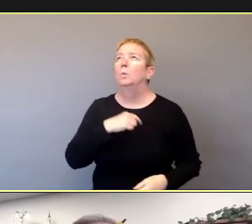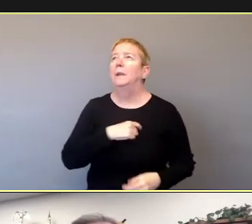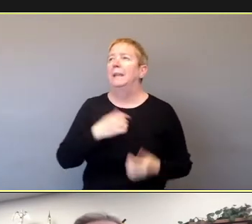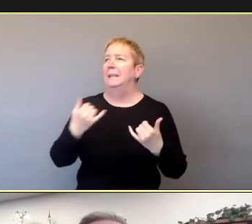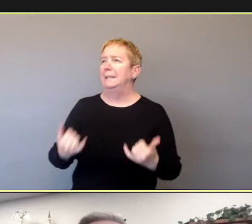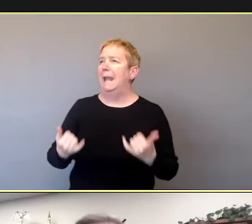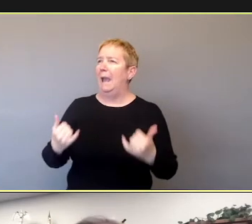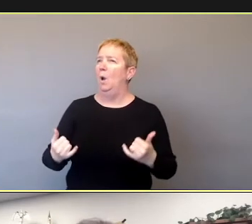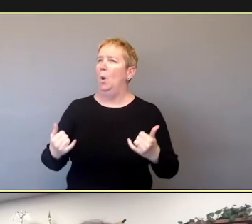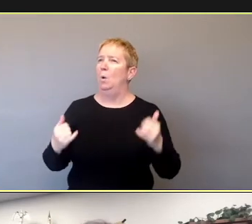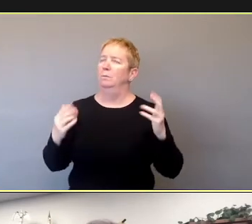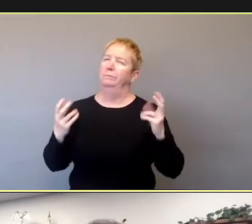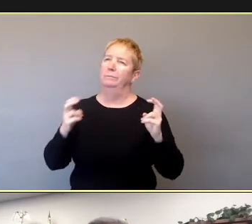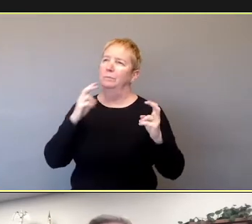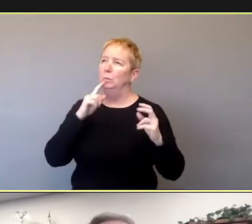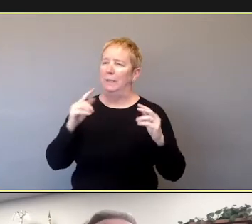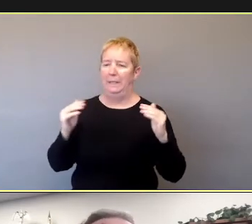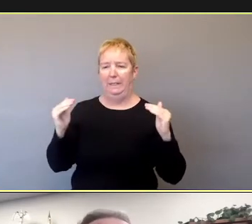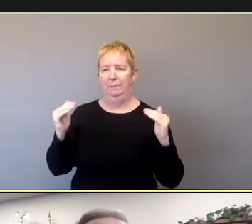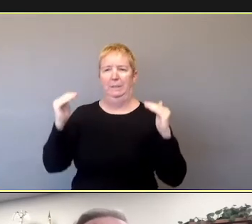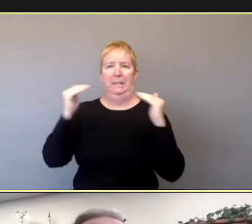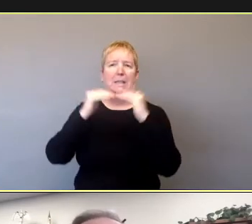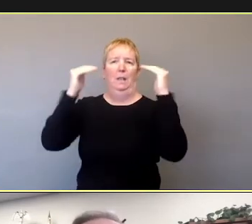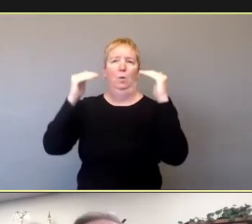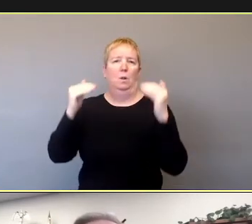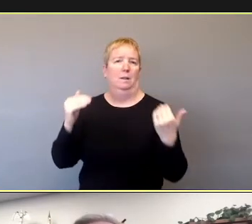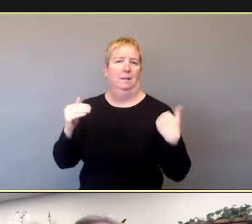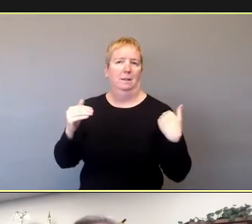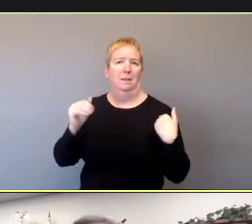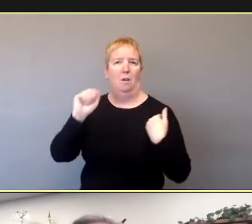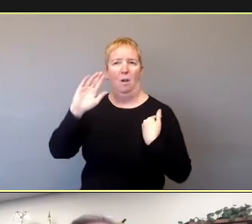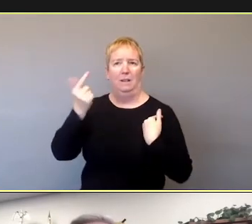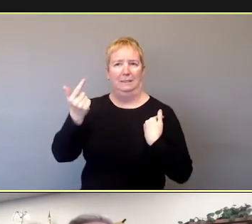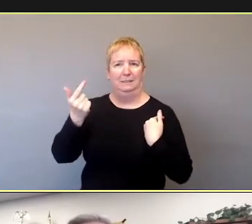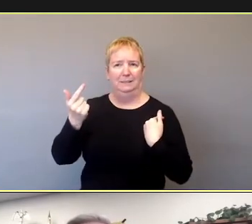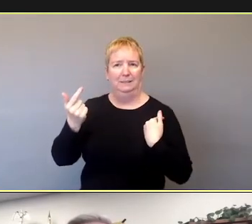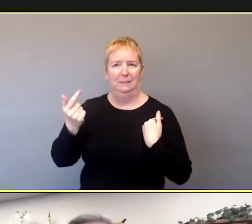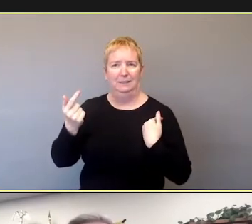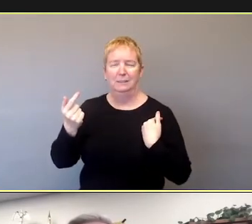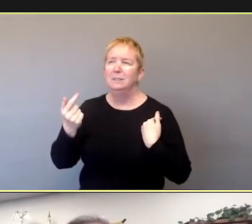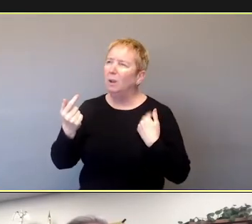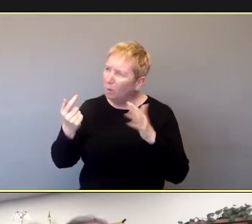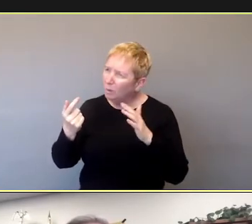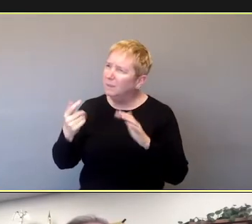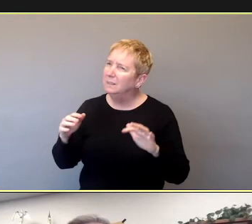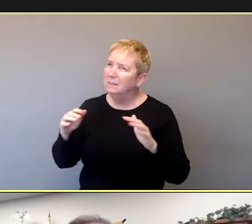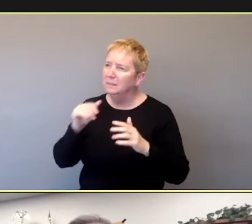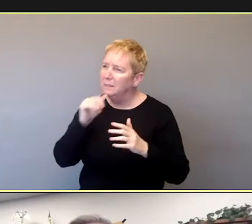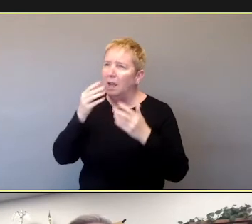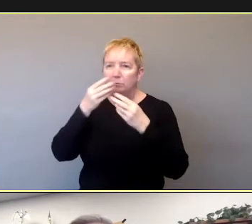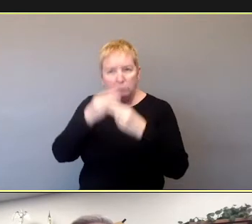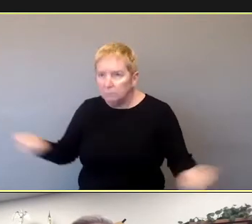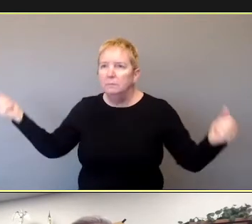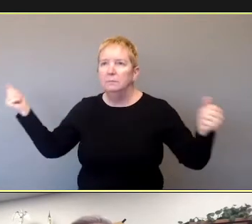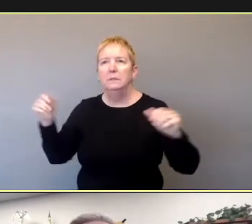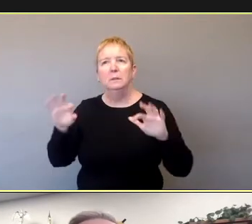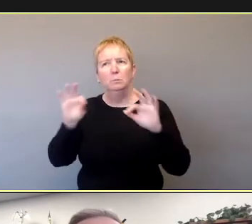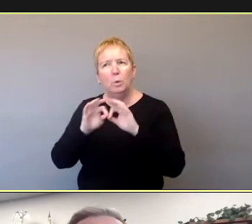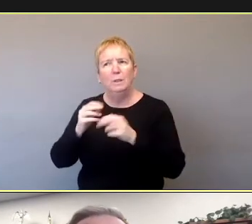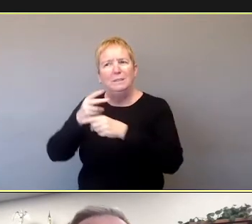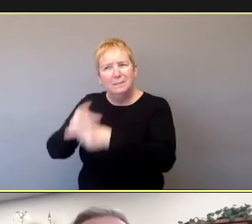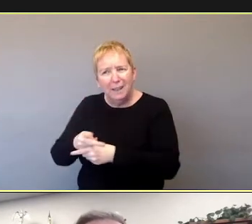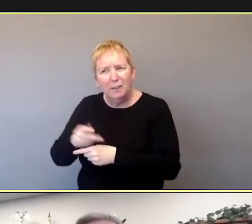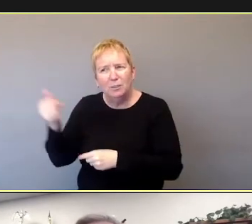about as high as we were prior to August. And so we want to make sure that everyone's being careful, taking care of themselves. So